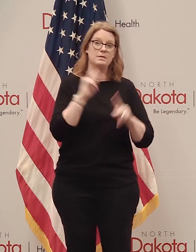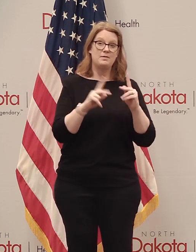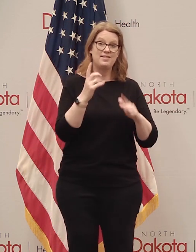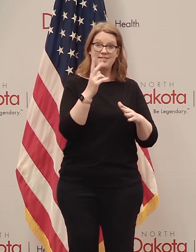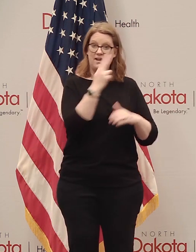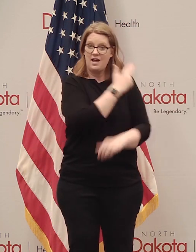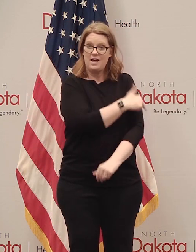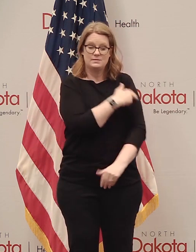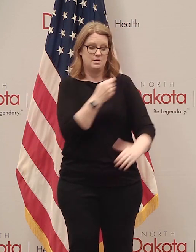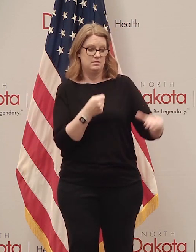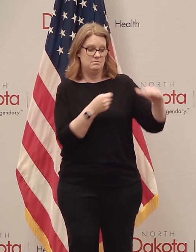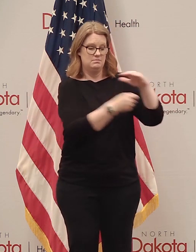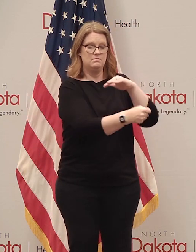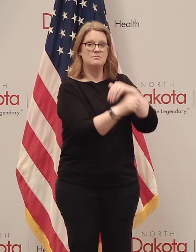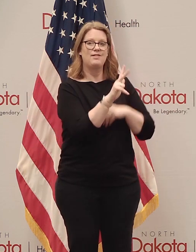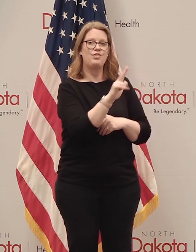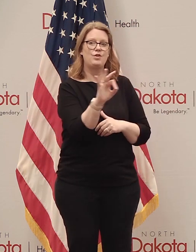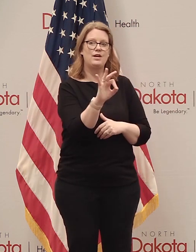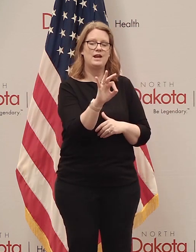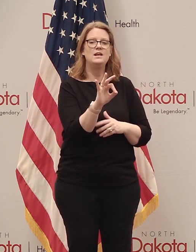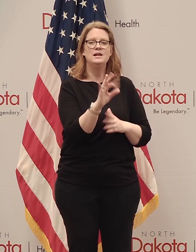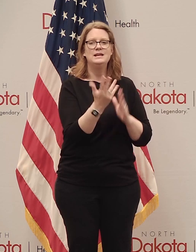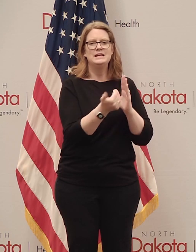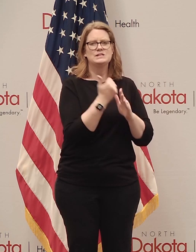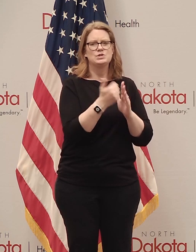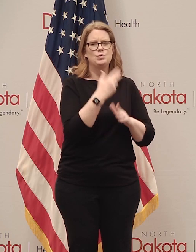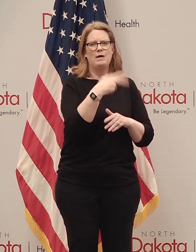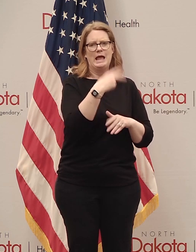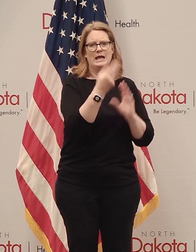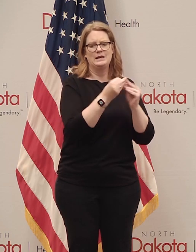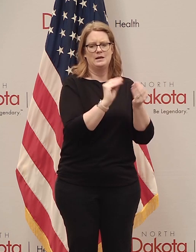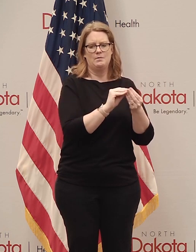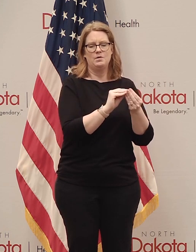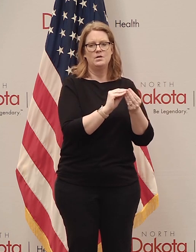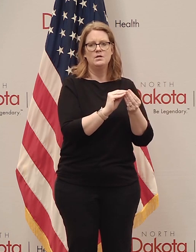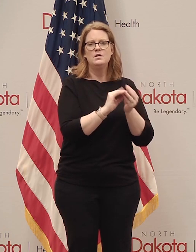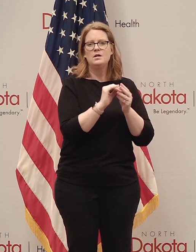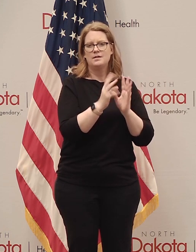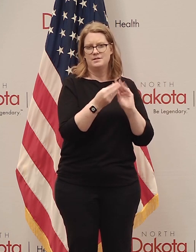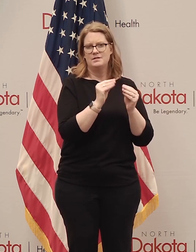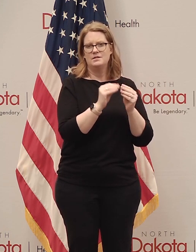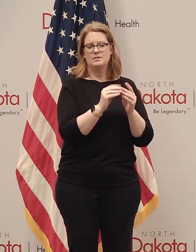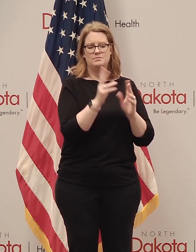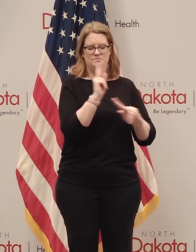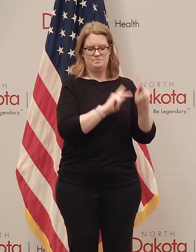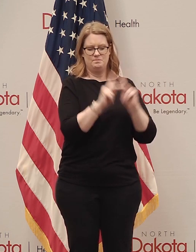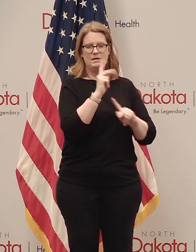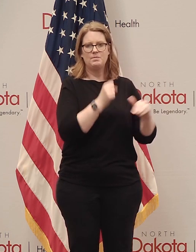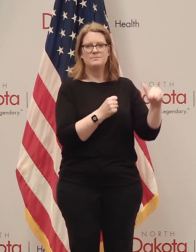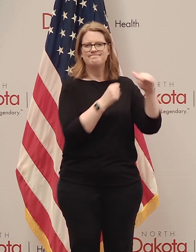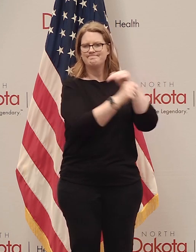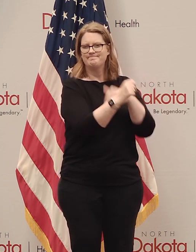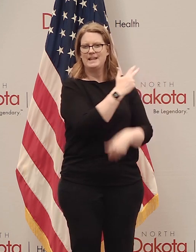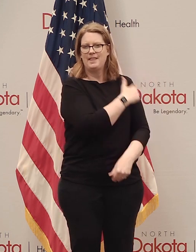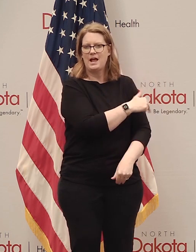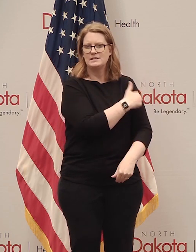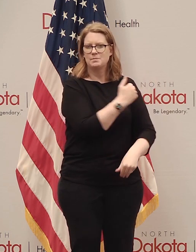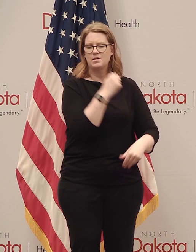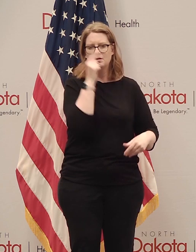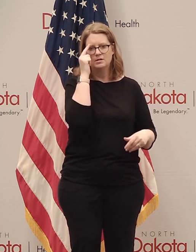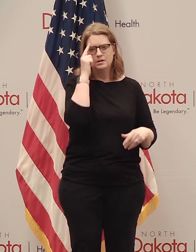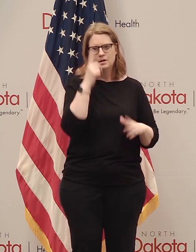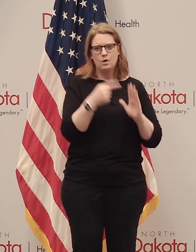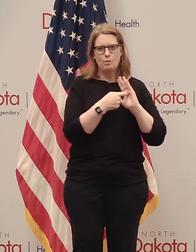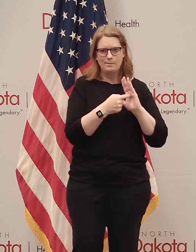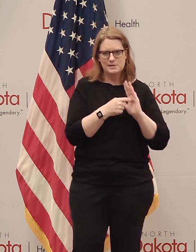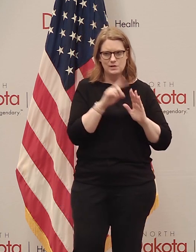hospitalized. That ties our new high number set yesterday of individuals hospitalized at one point in time. This represents